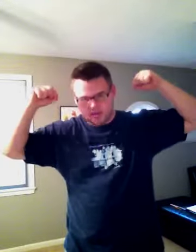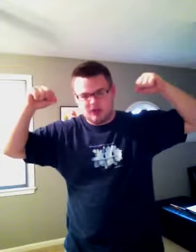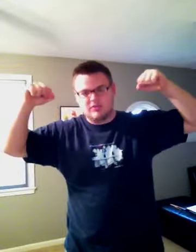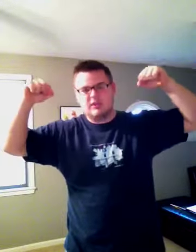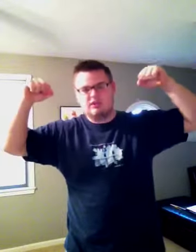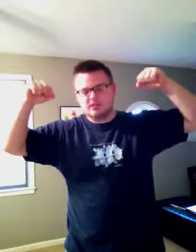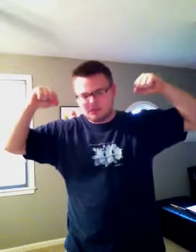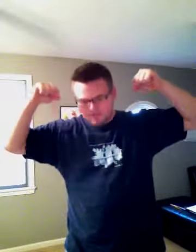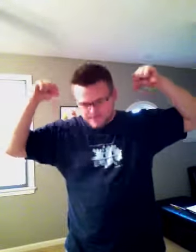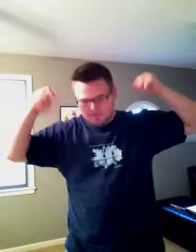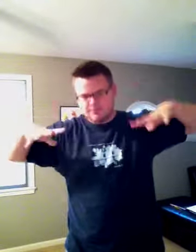your fists